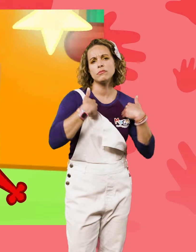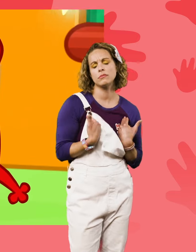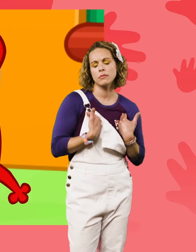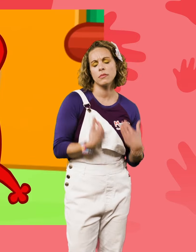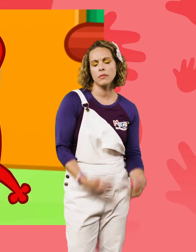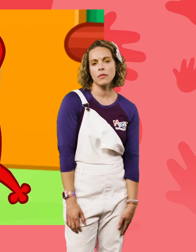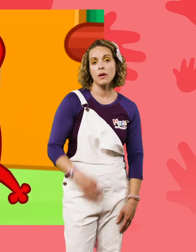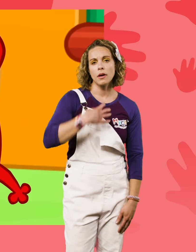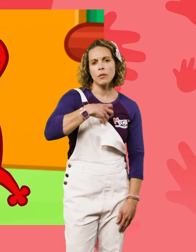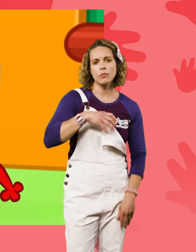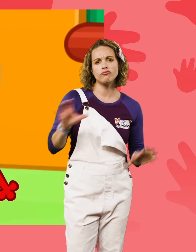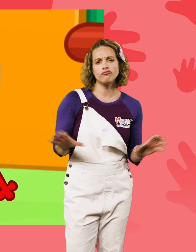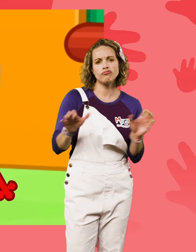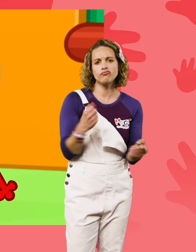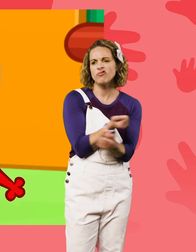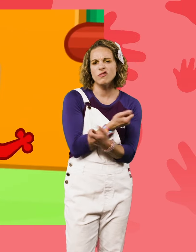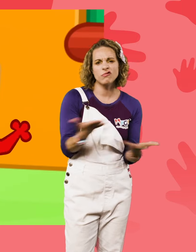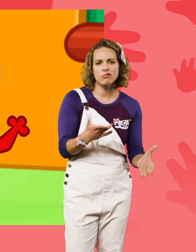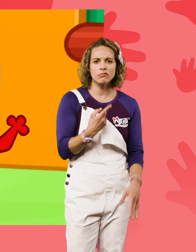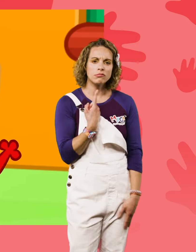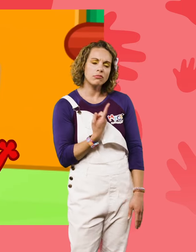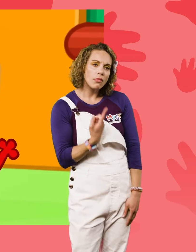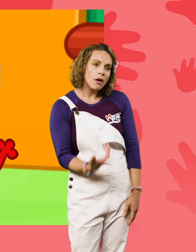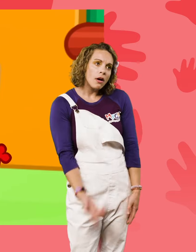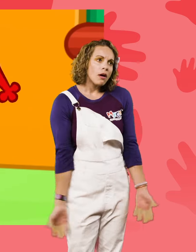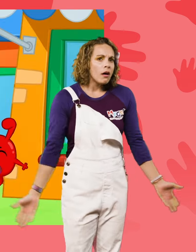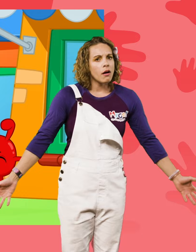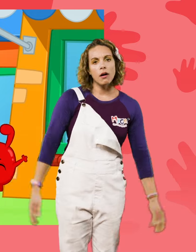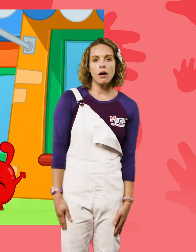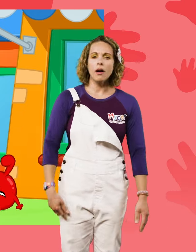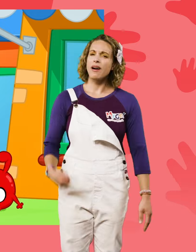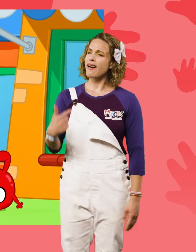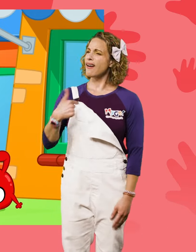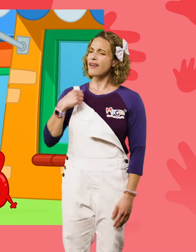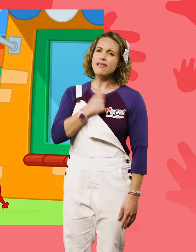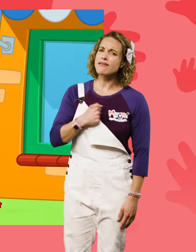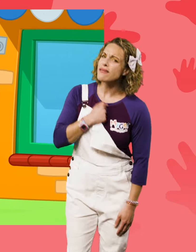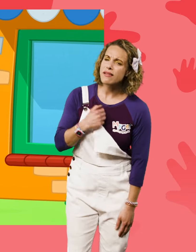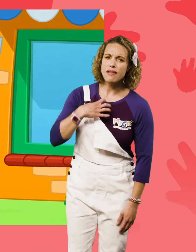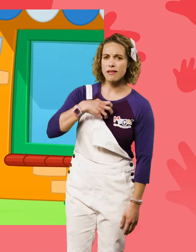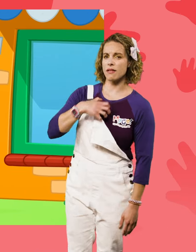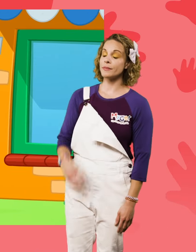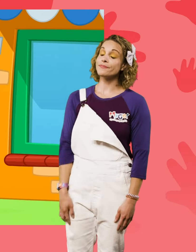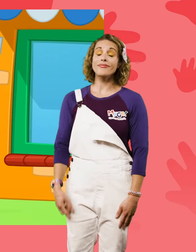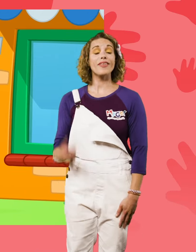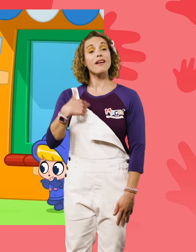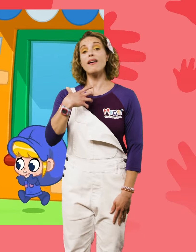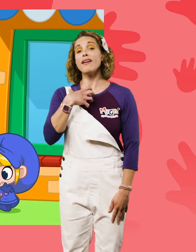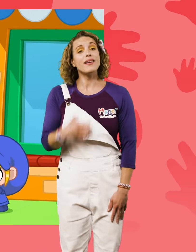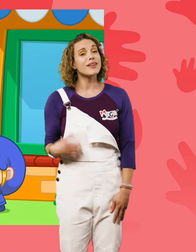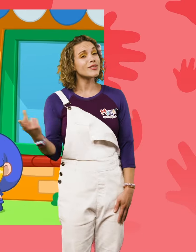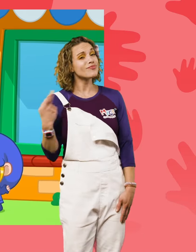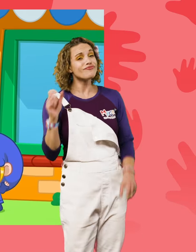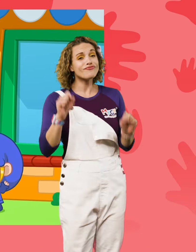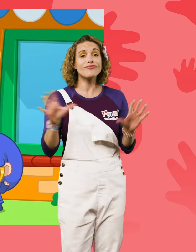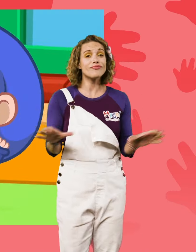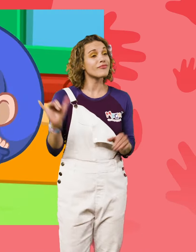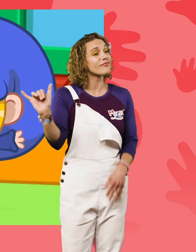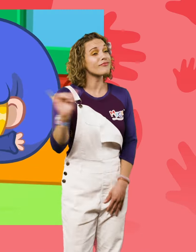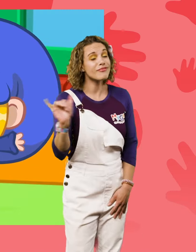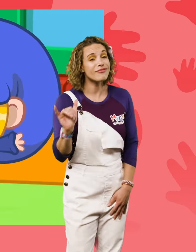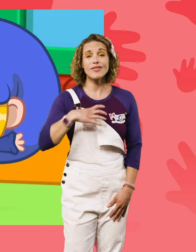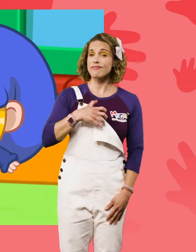Morphle tired. Morphle do everything alone. Oh, I'm sorry, Morphle. I wish we